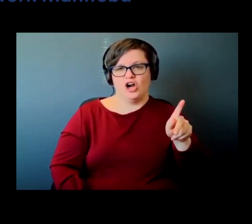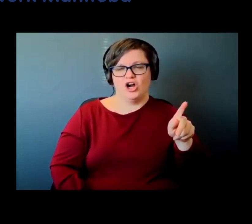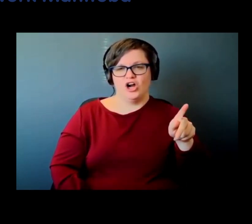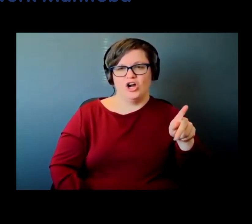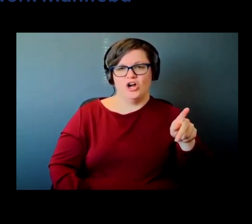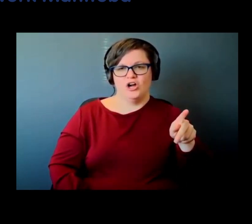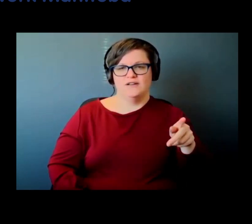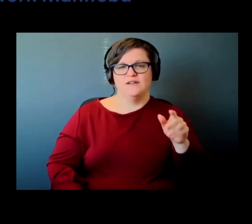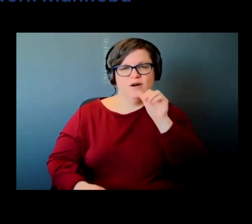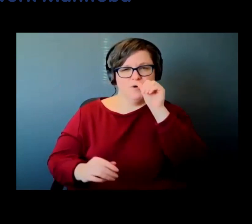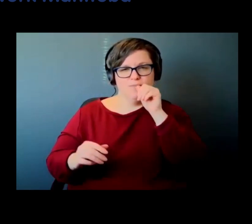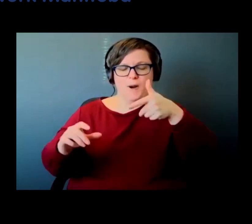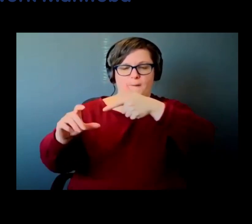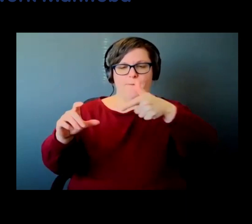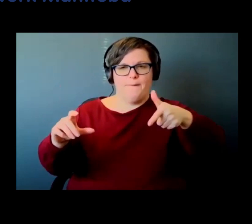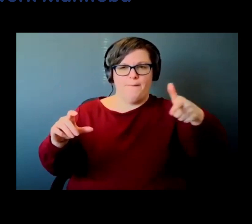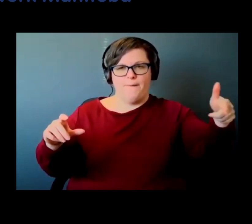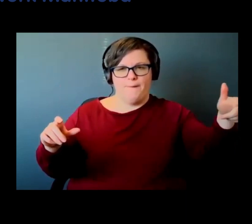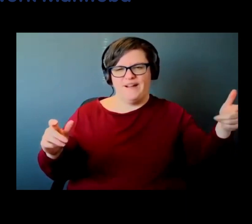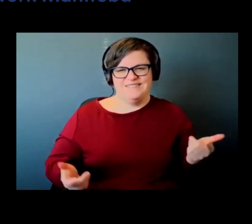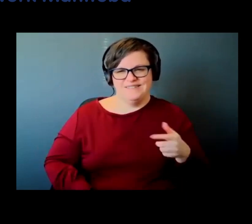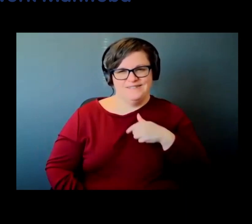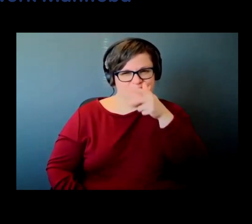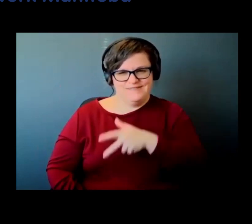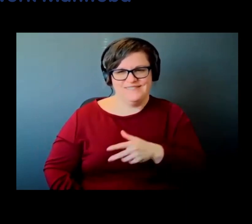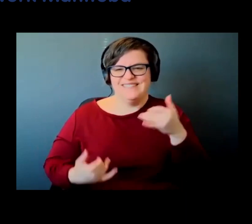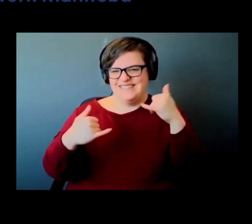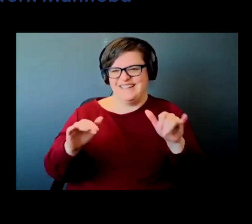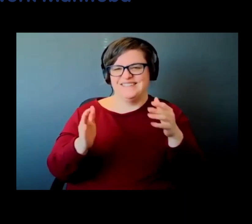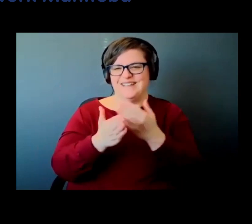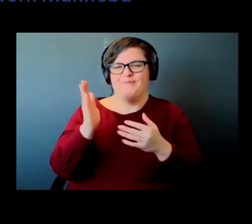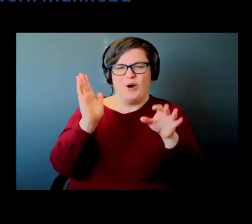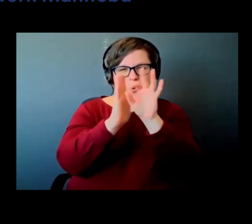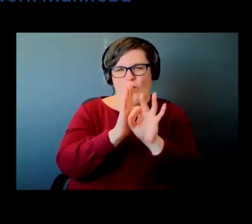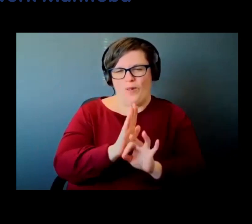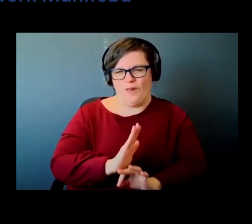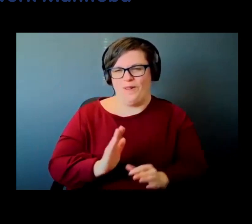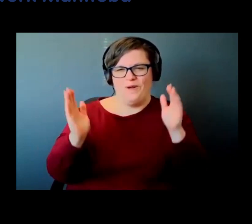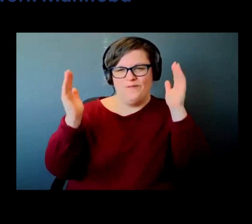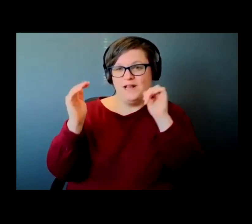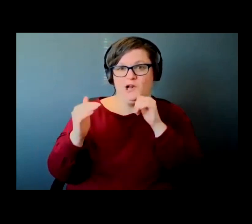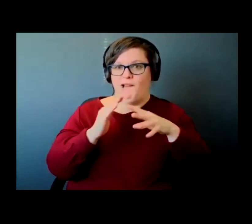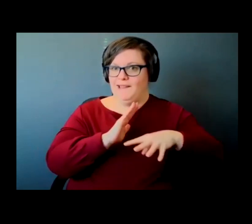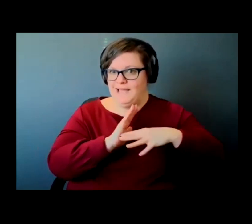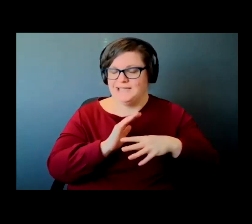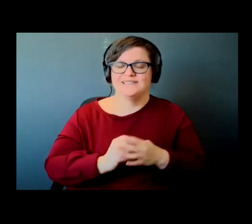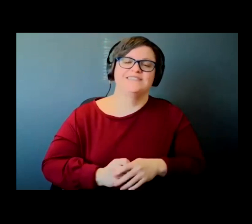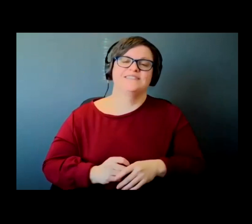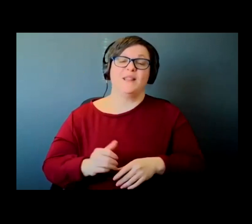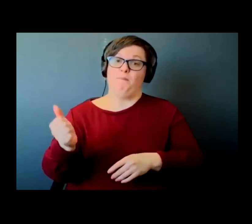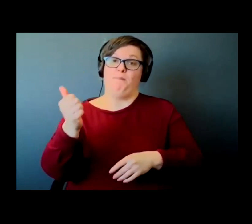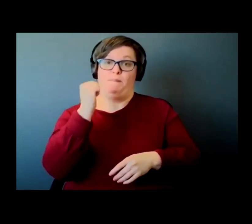redone. There's holes there. Hopefully it doesn't leak. Okay, so the back of the van.